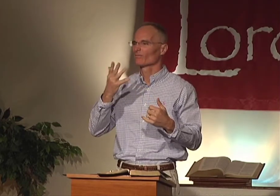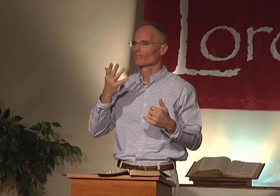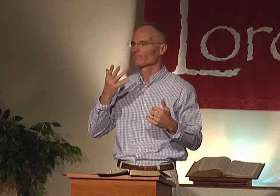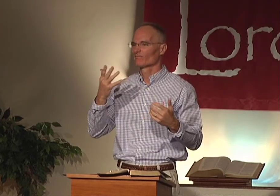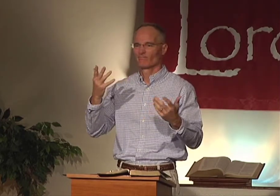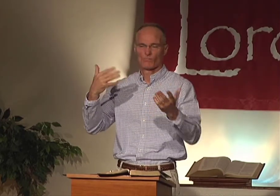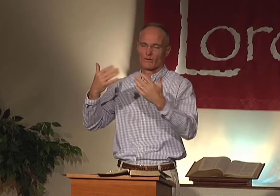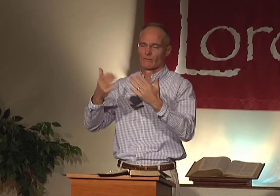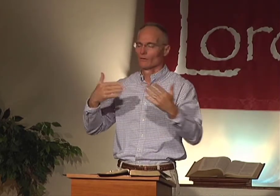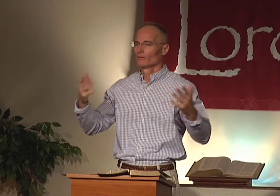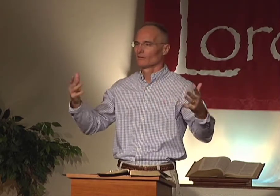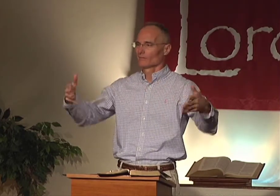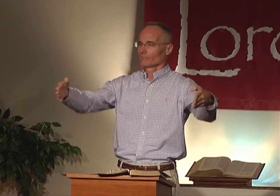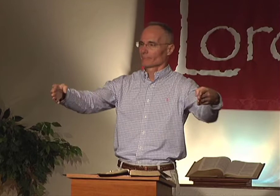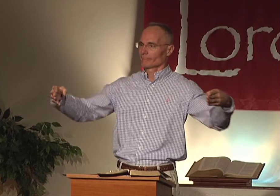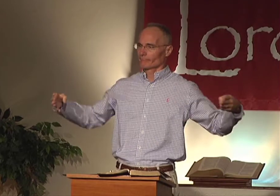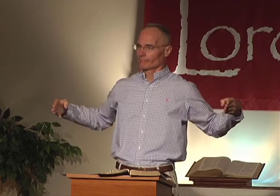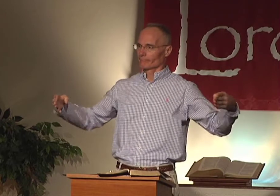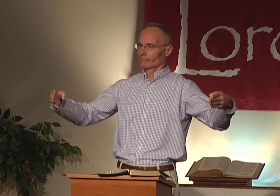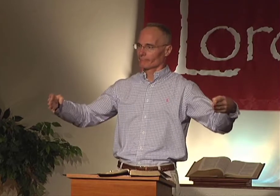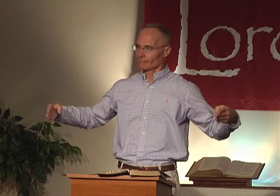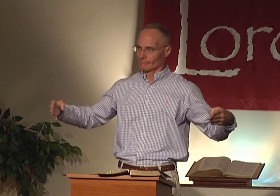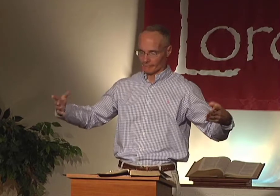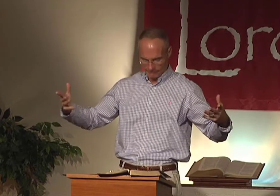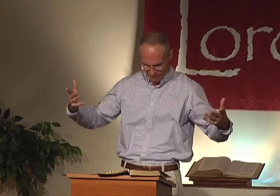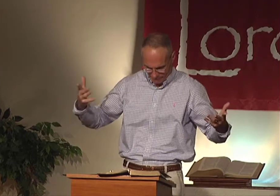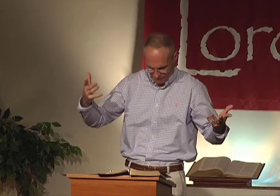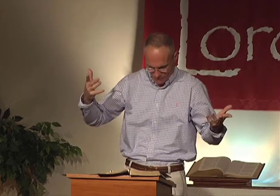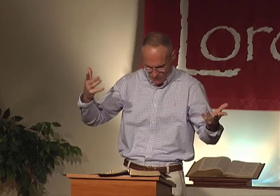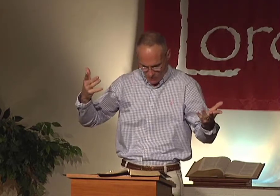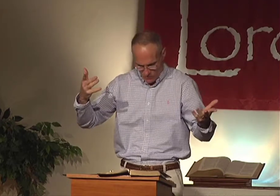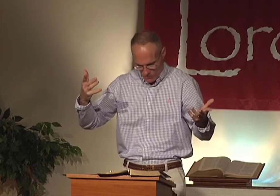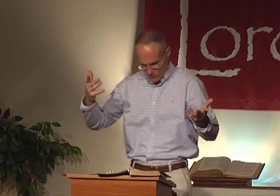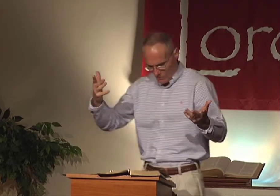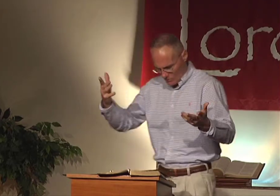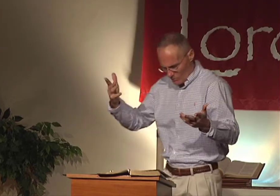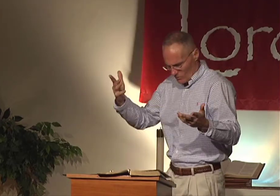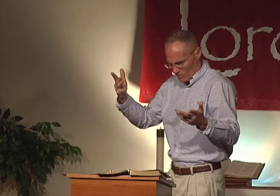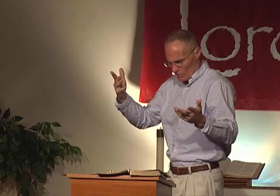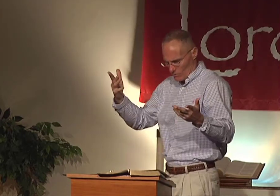I don't know, it's like a gray color or silver or whatever, but those guardrails on the side of a road.